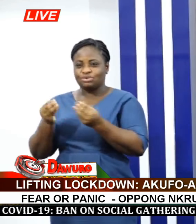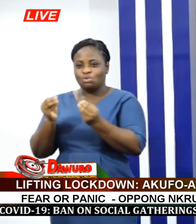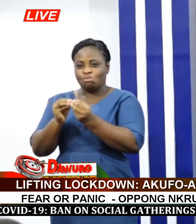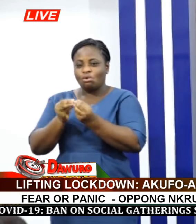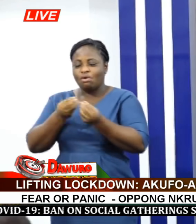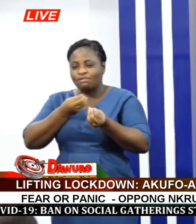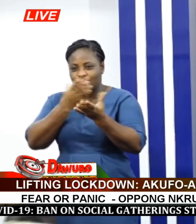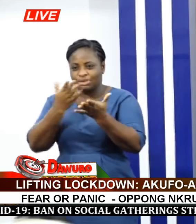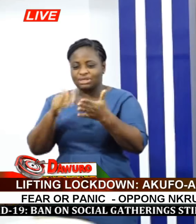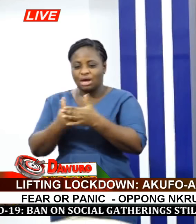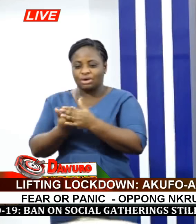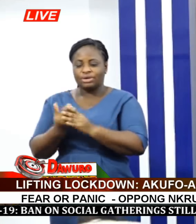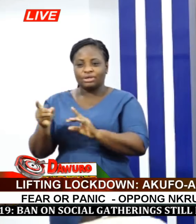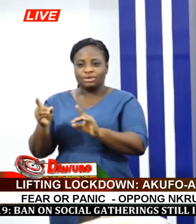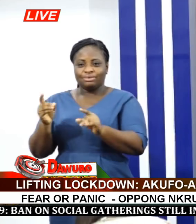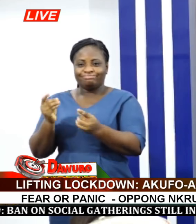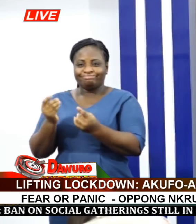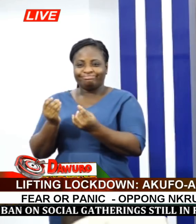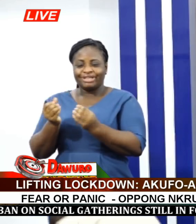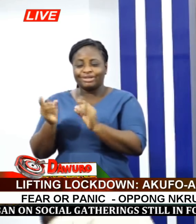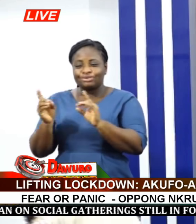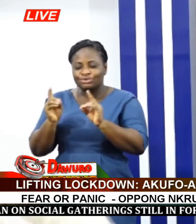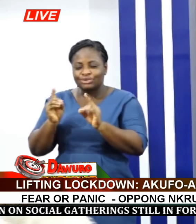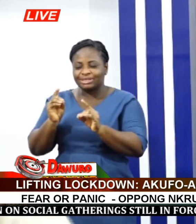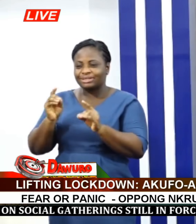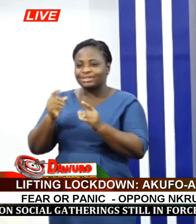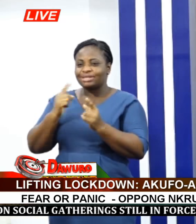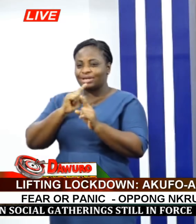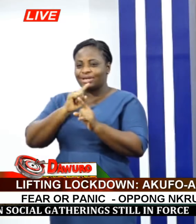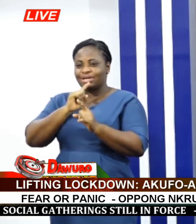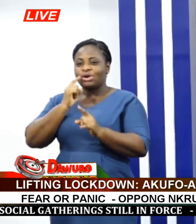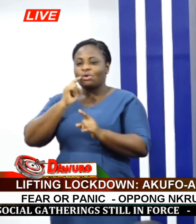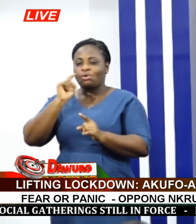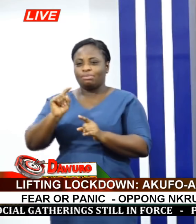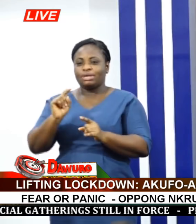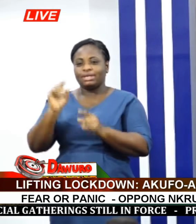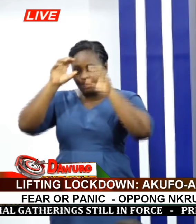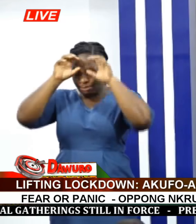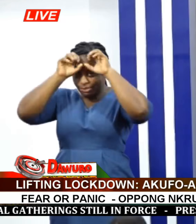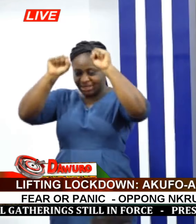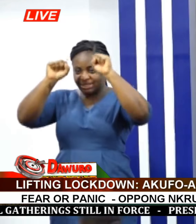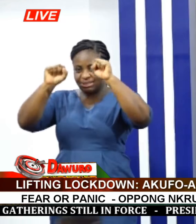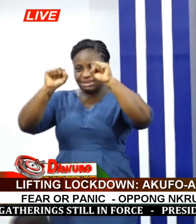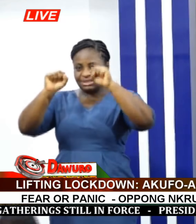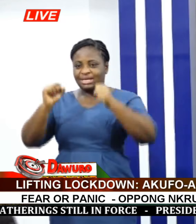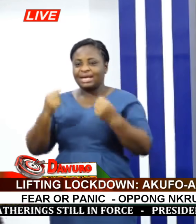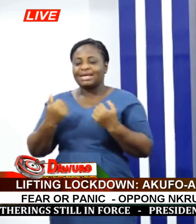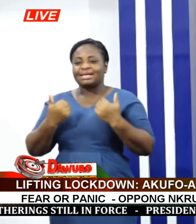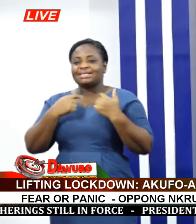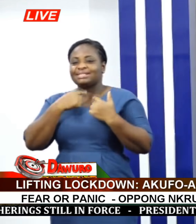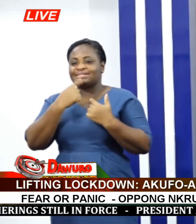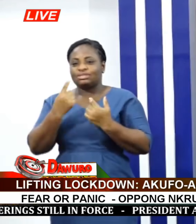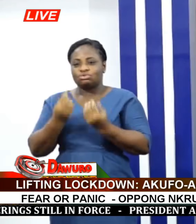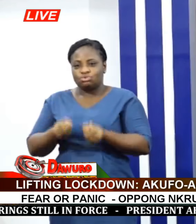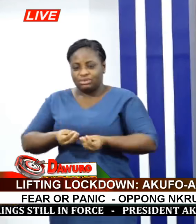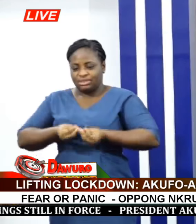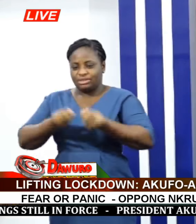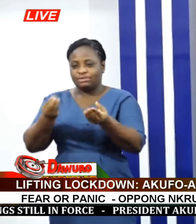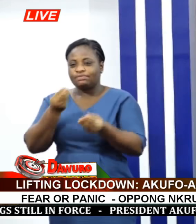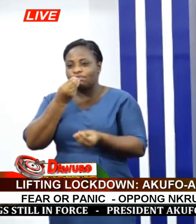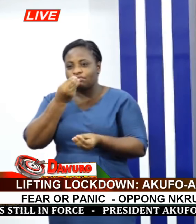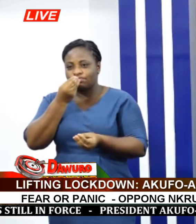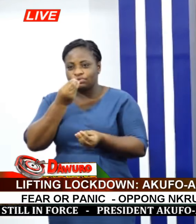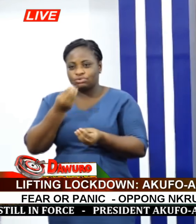old genia or science siegina, I say. Lockdown away, you know. Na and yes, it's raw with ruby. And then yes, a pressure be a man you could be de manunti. And